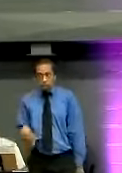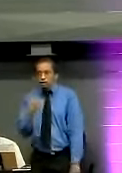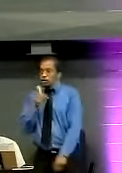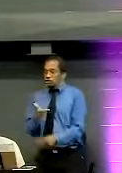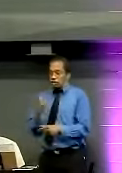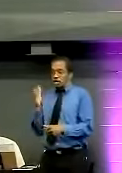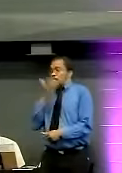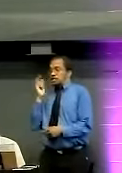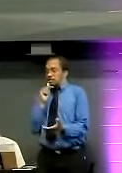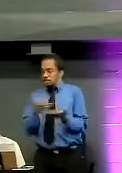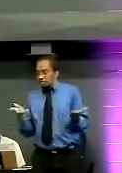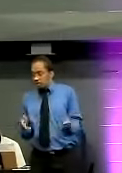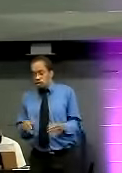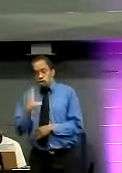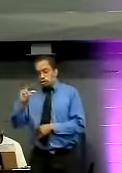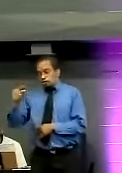don't show them the hospital gown.